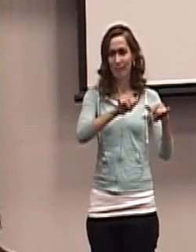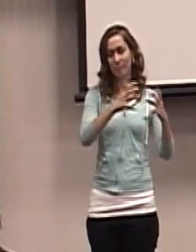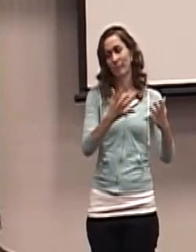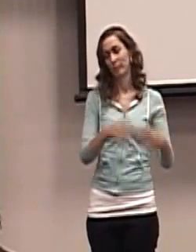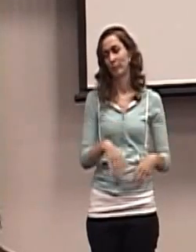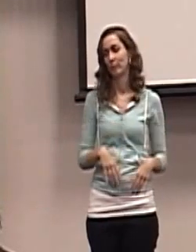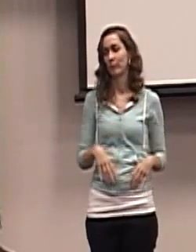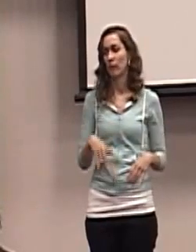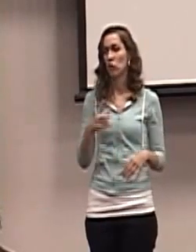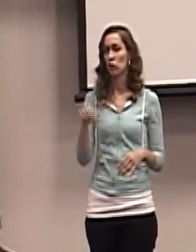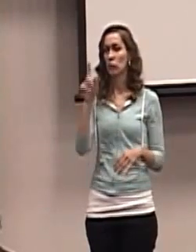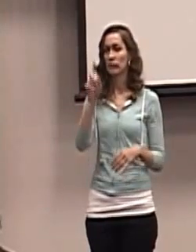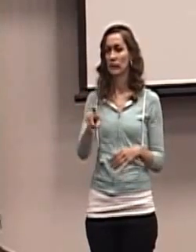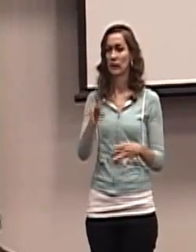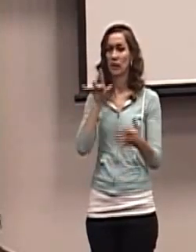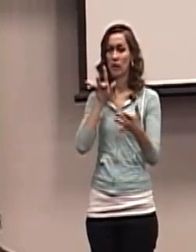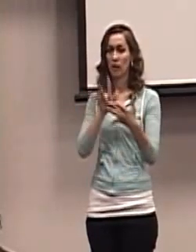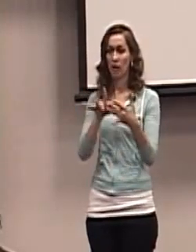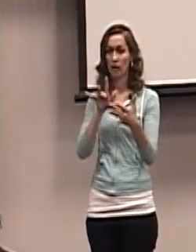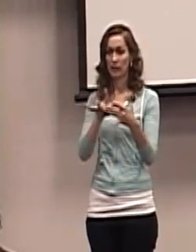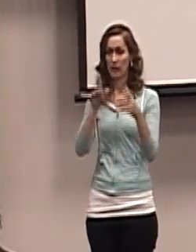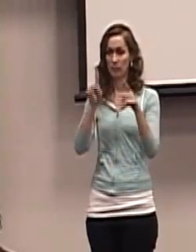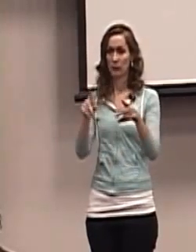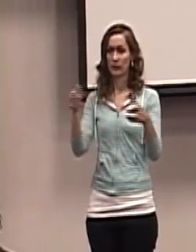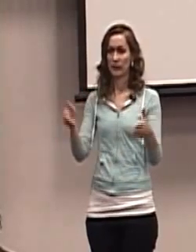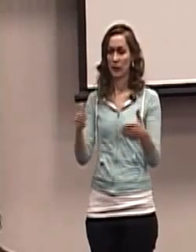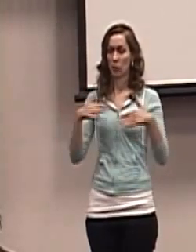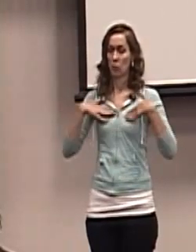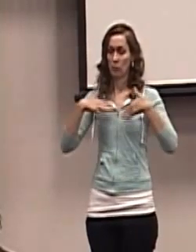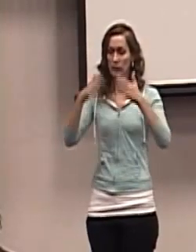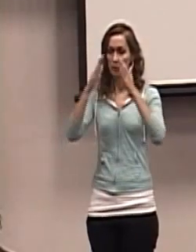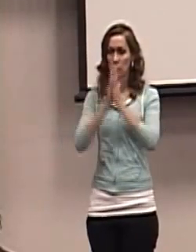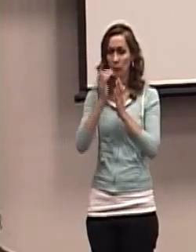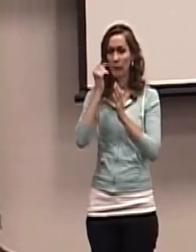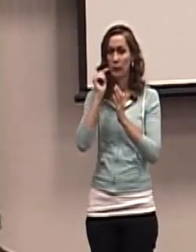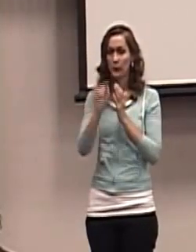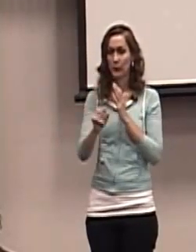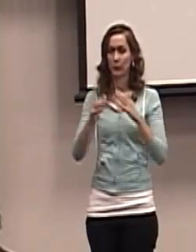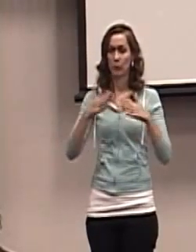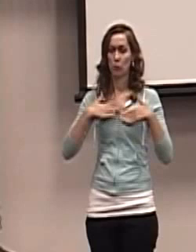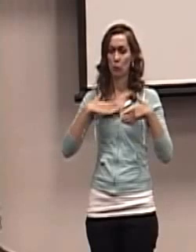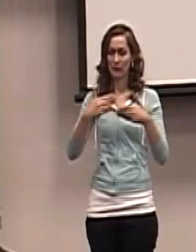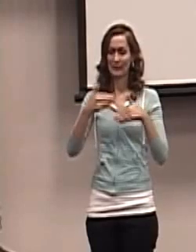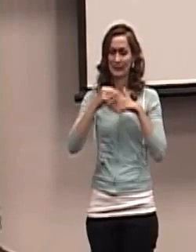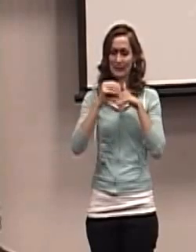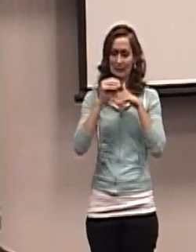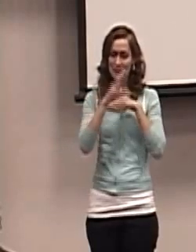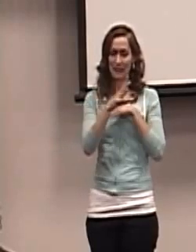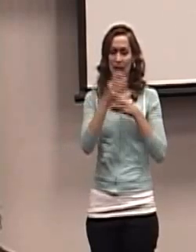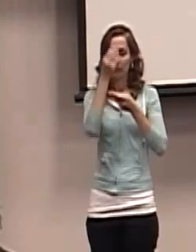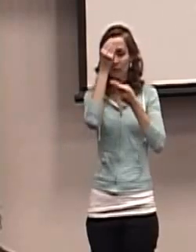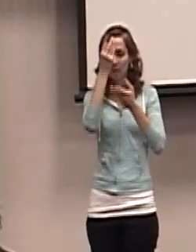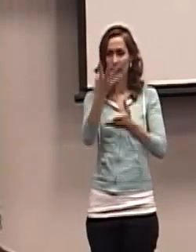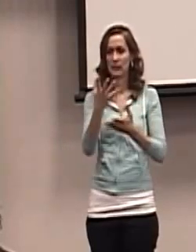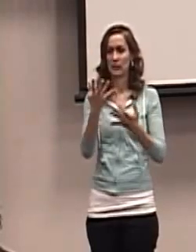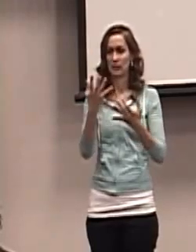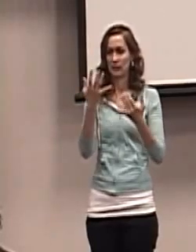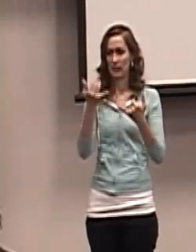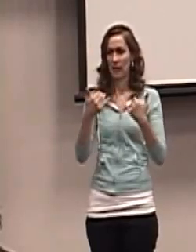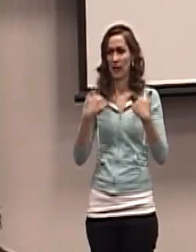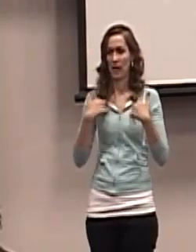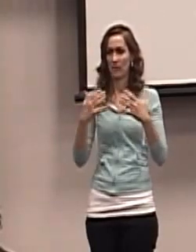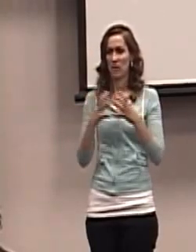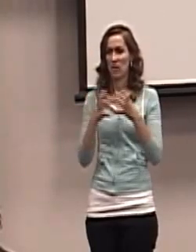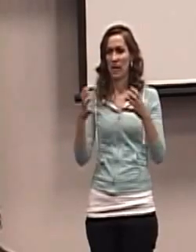But you need a contact here that's willing to pray for you, willing to send you information. And with today's electronics, you've